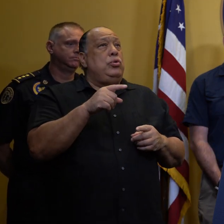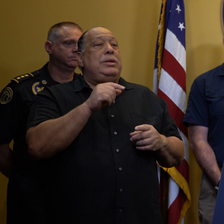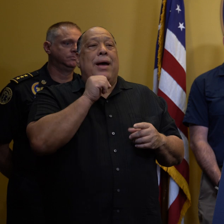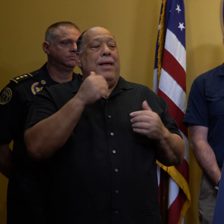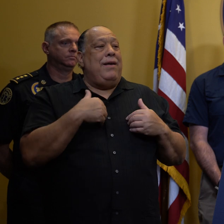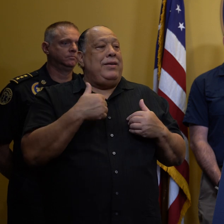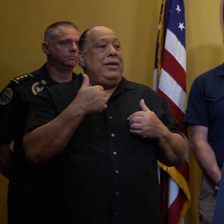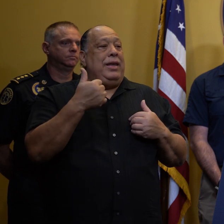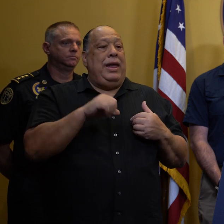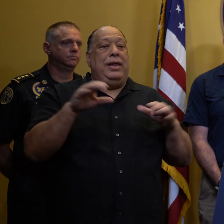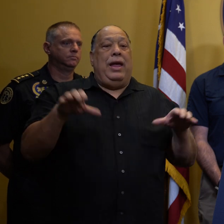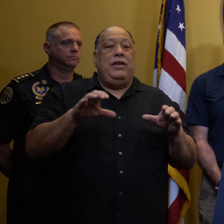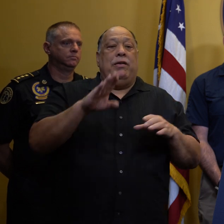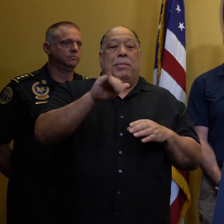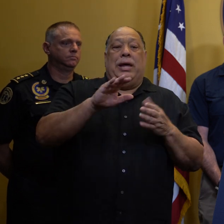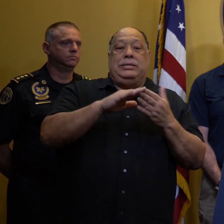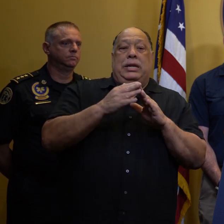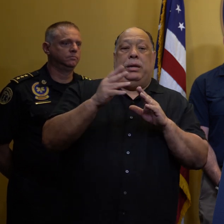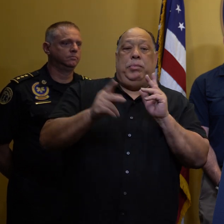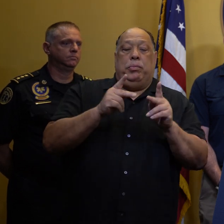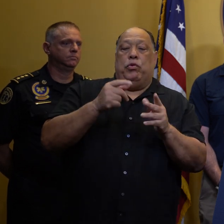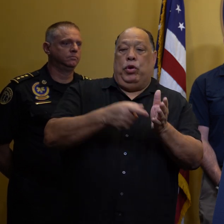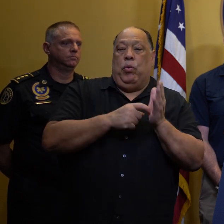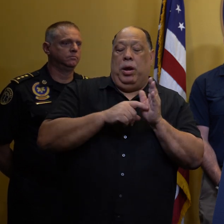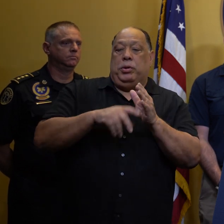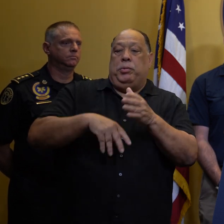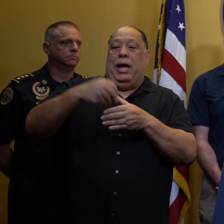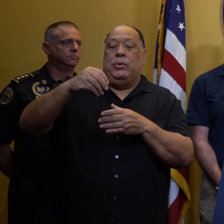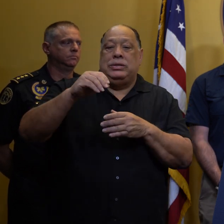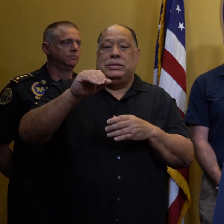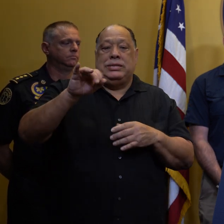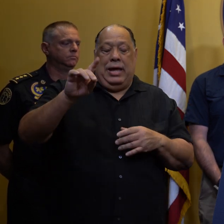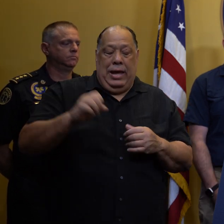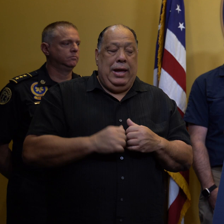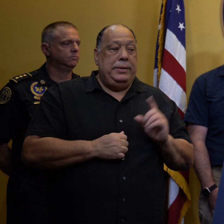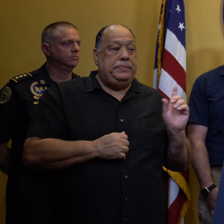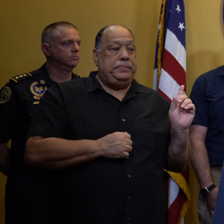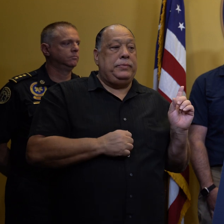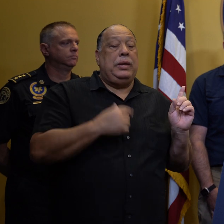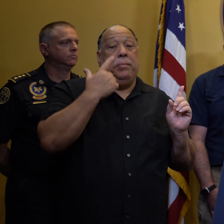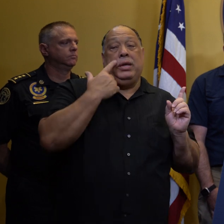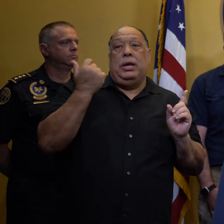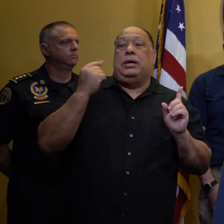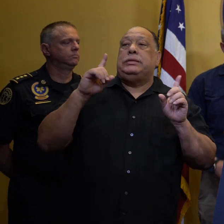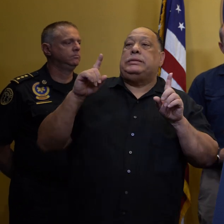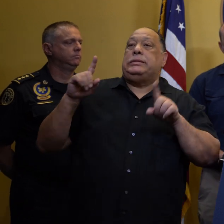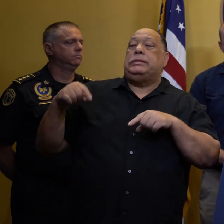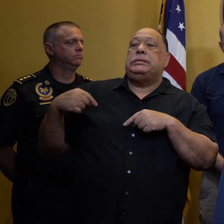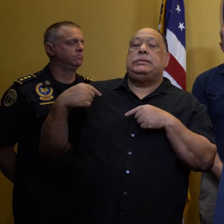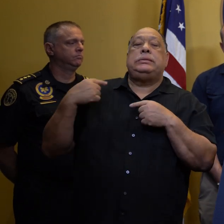by city employees whose jobs require them to be outside? So because and since we